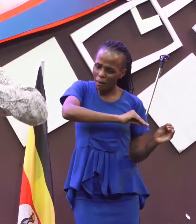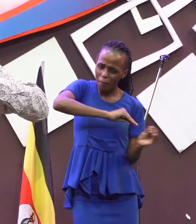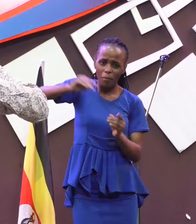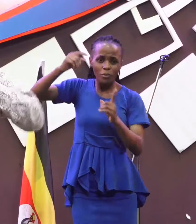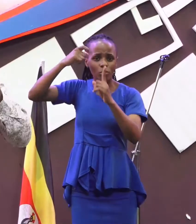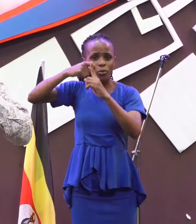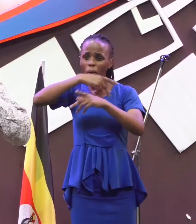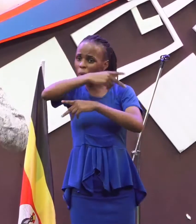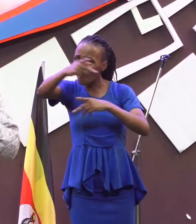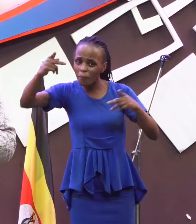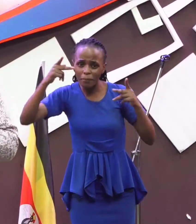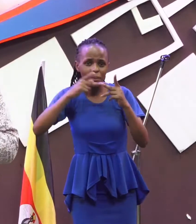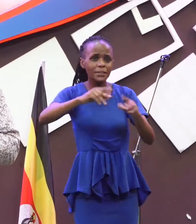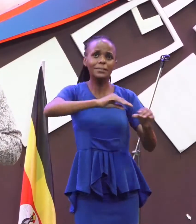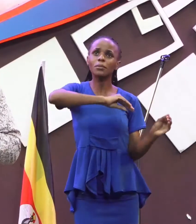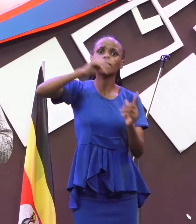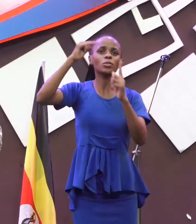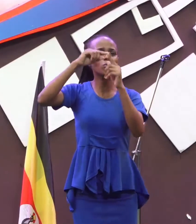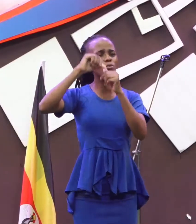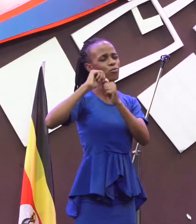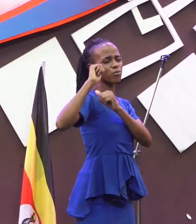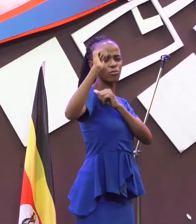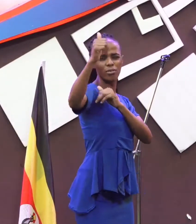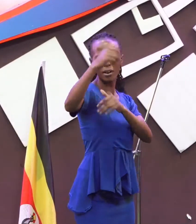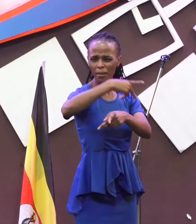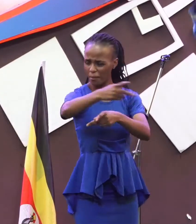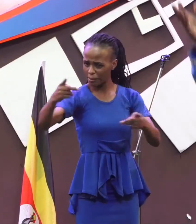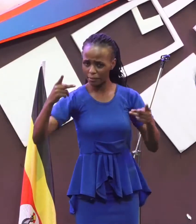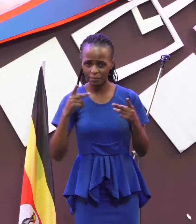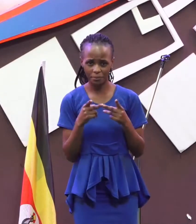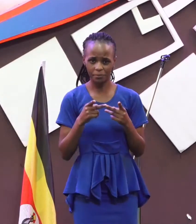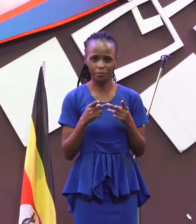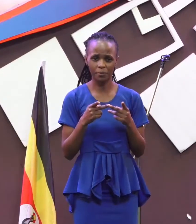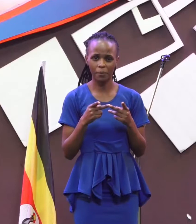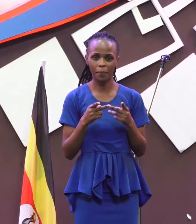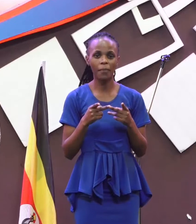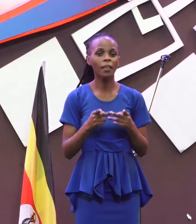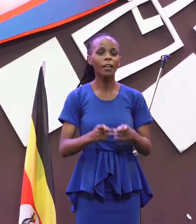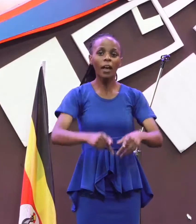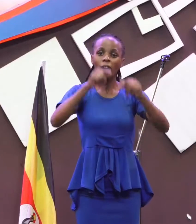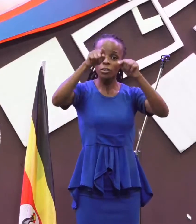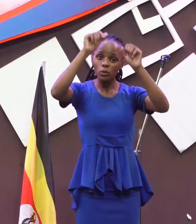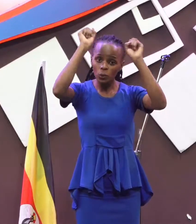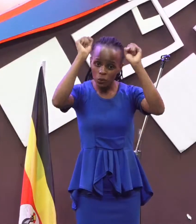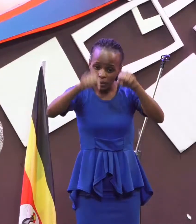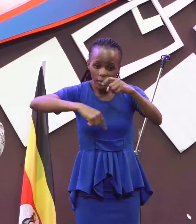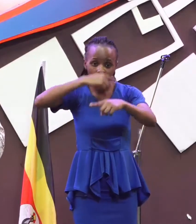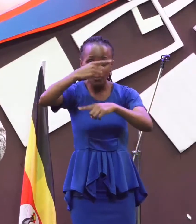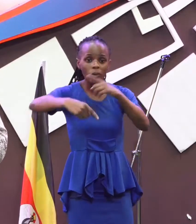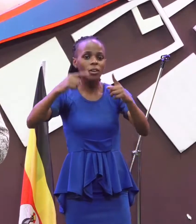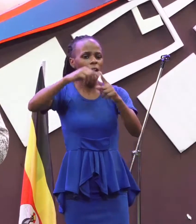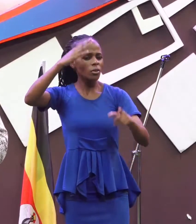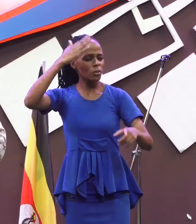oba ne gukusindika wa. Let it be your job took you anywhere. You can stay